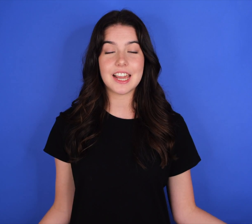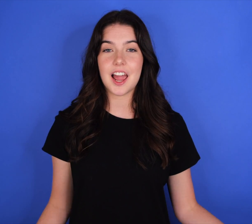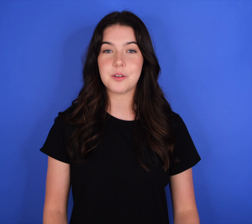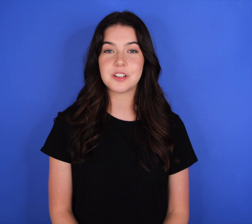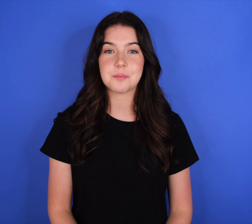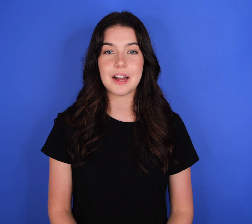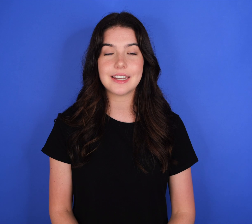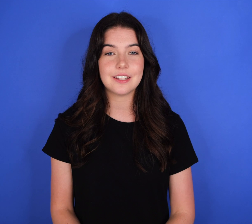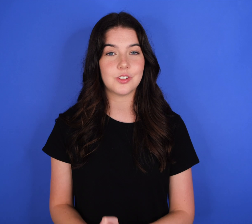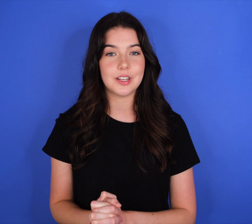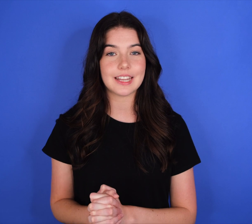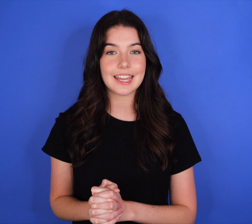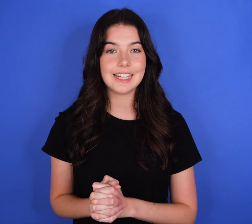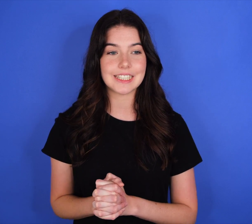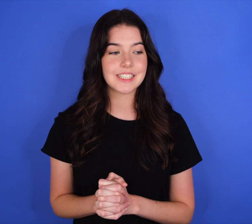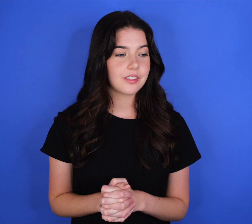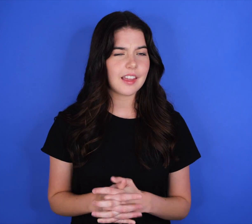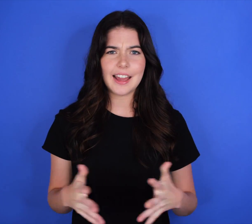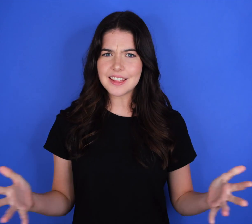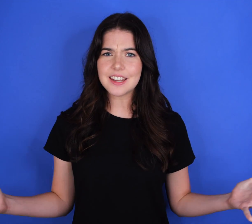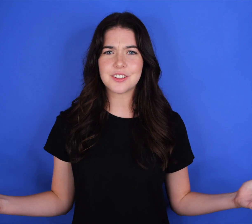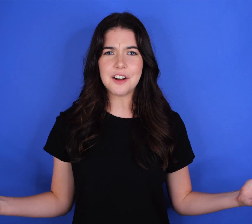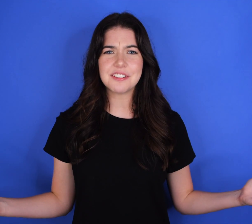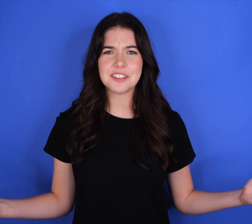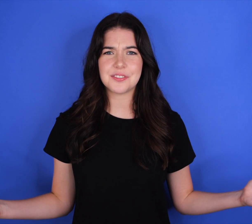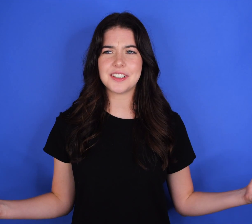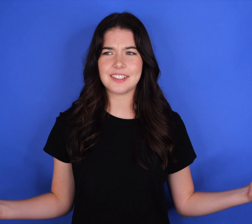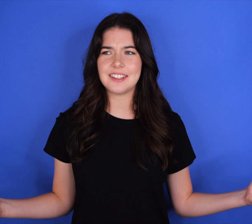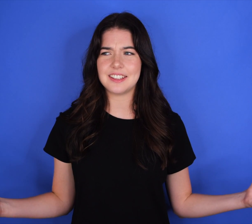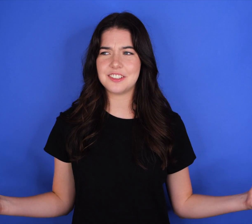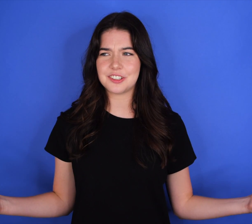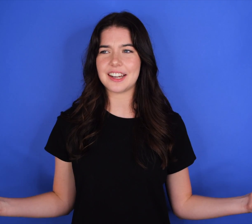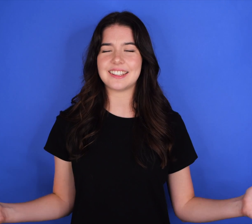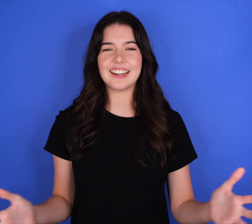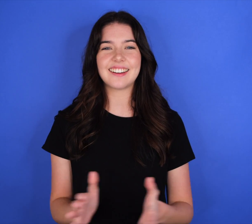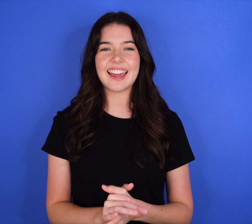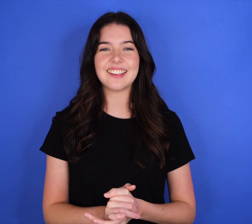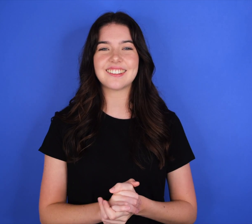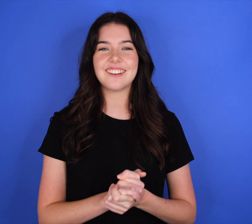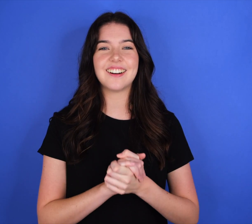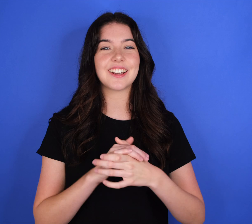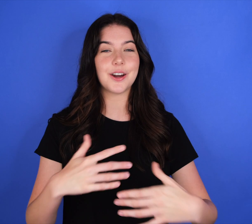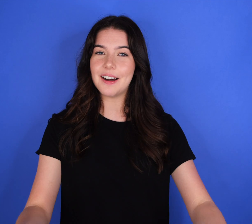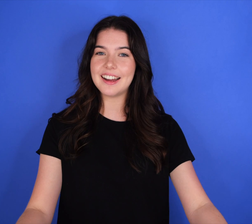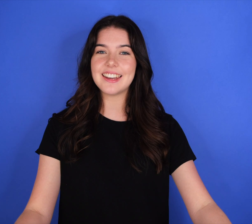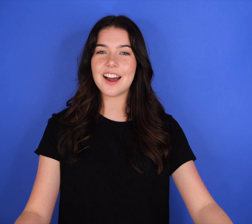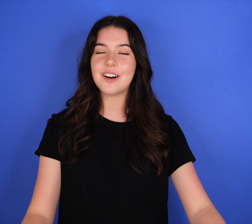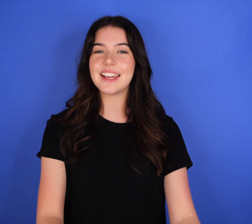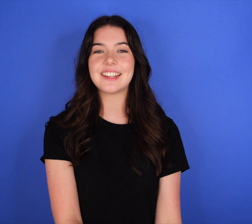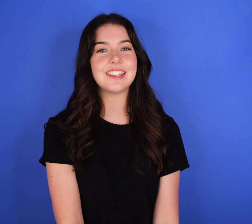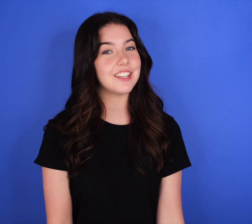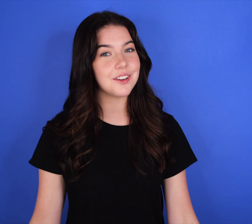I will respond as soon as I can. I think that is all for this first lesson. This is crazy. Okay, so go on now and continue